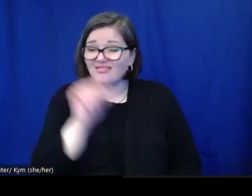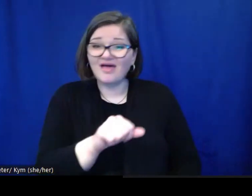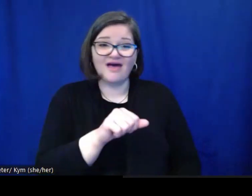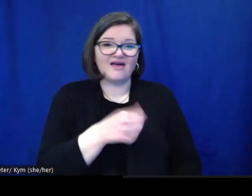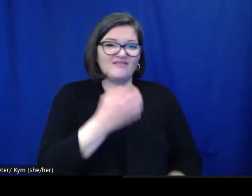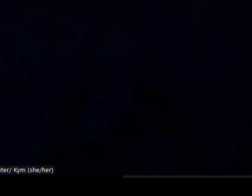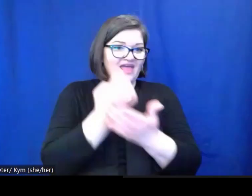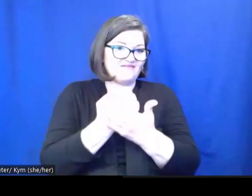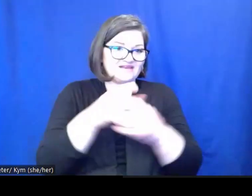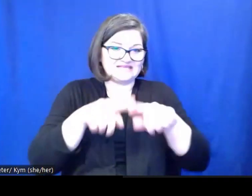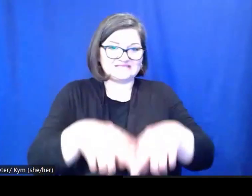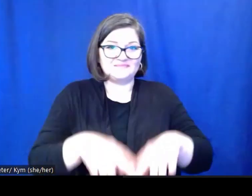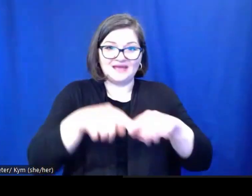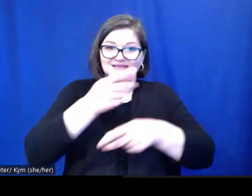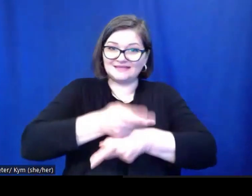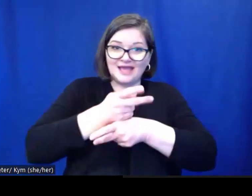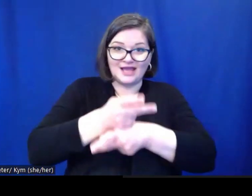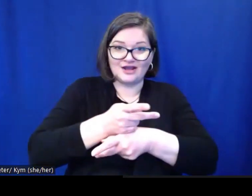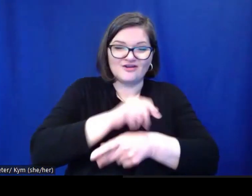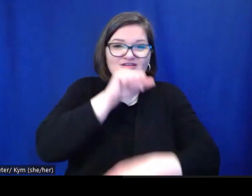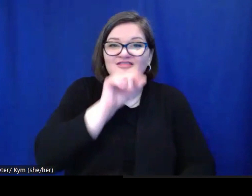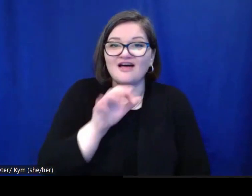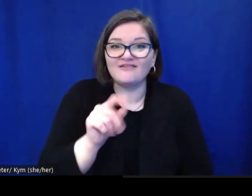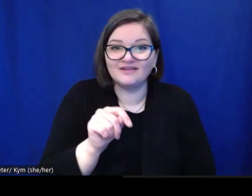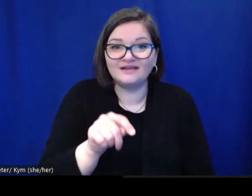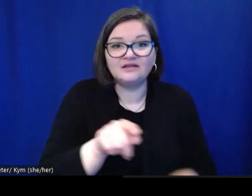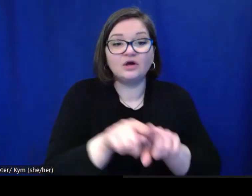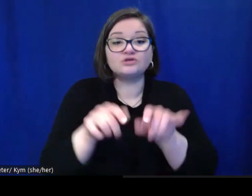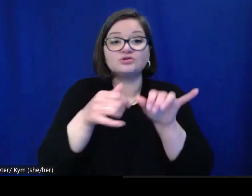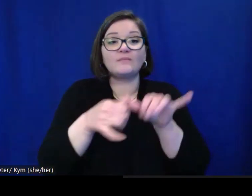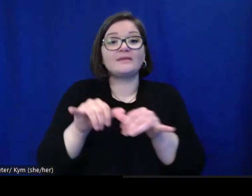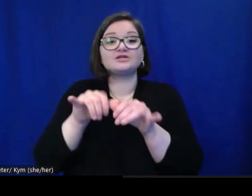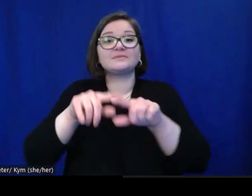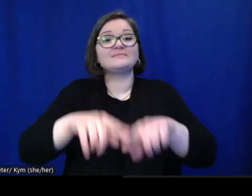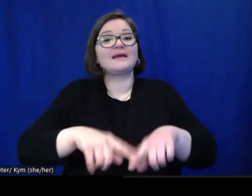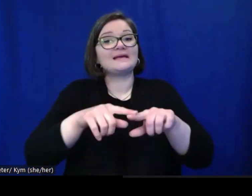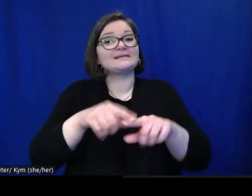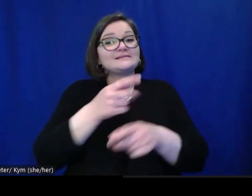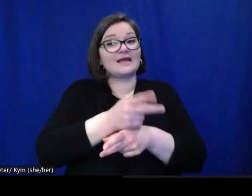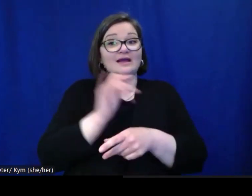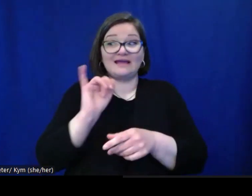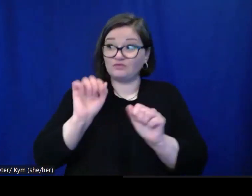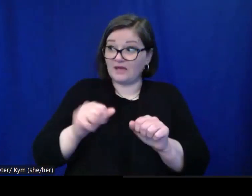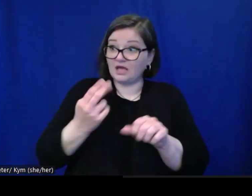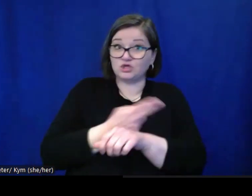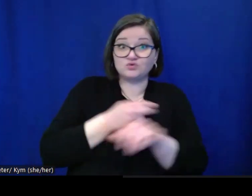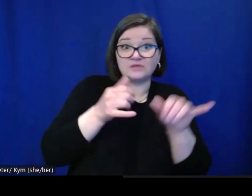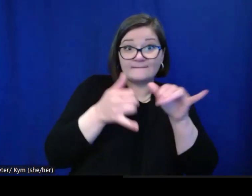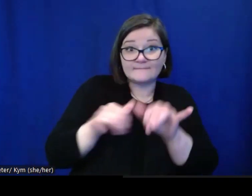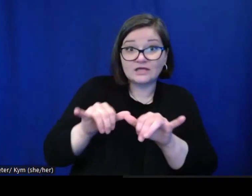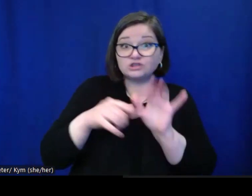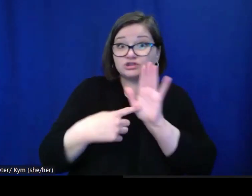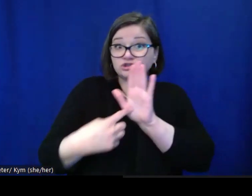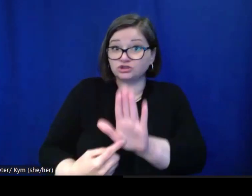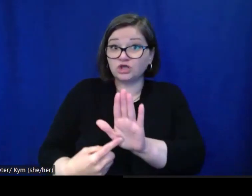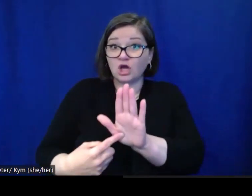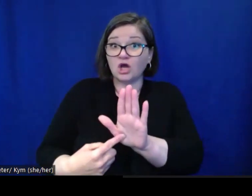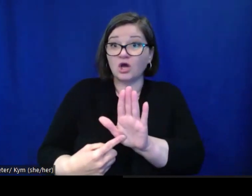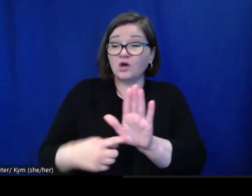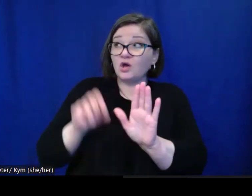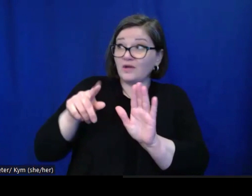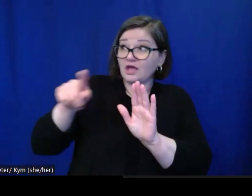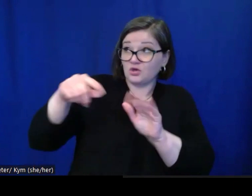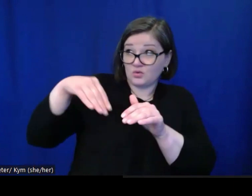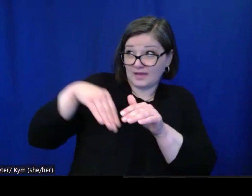evidence-based care. They love evidence-based care, and they love measurement-based care. You're able to use measurements and be able to show, like, you came